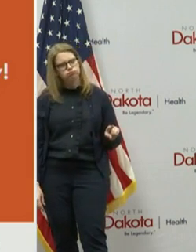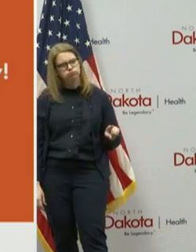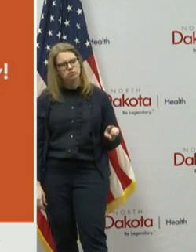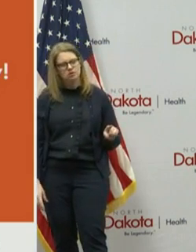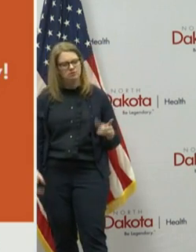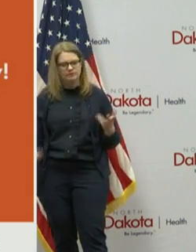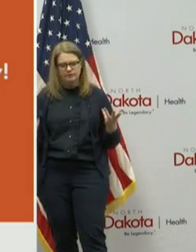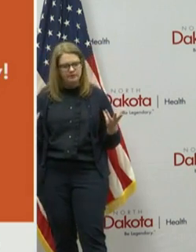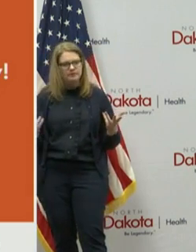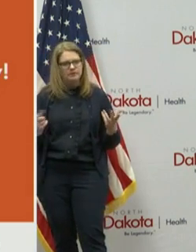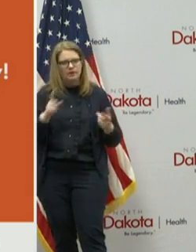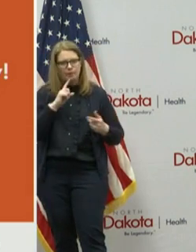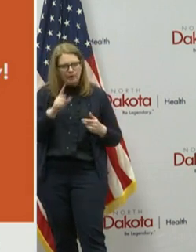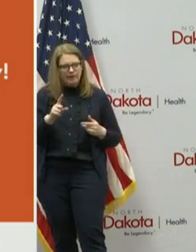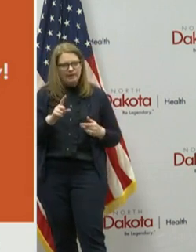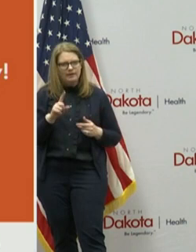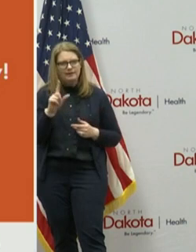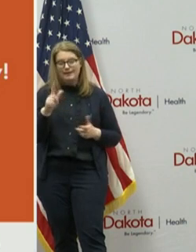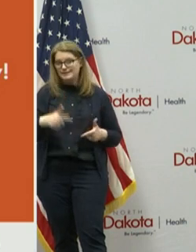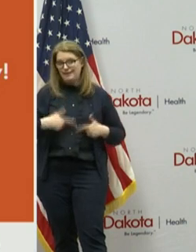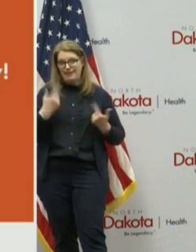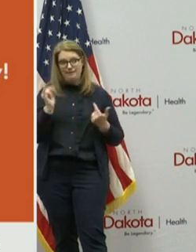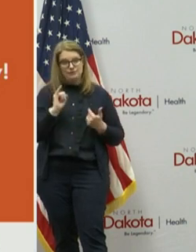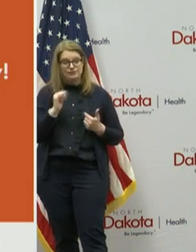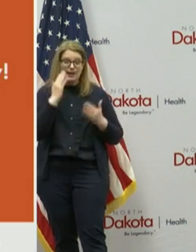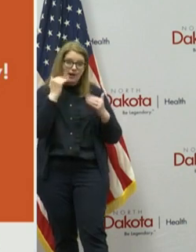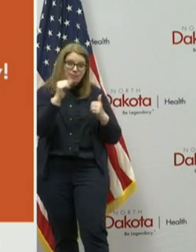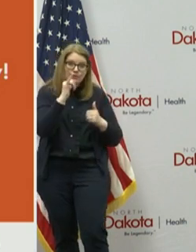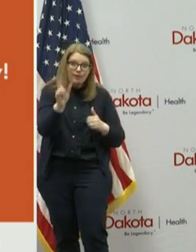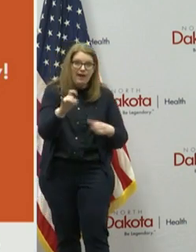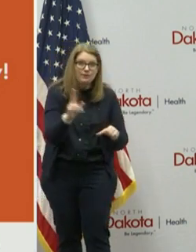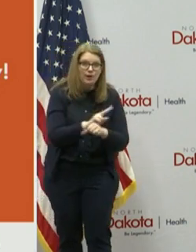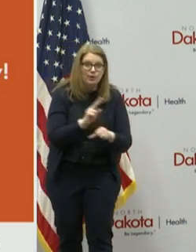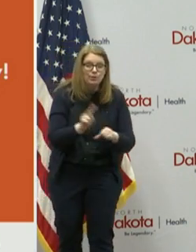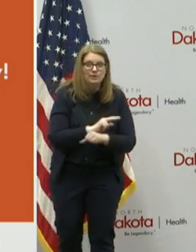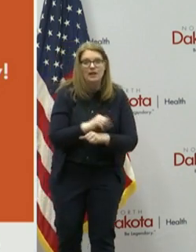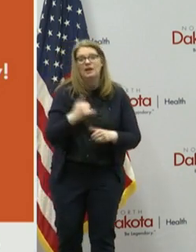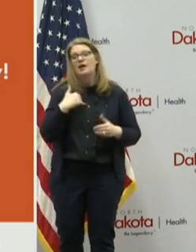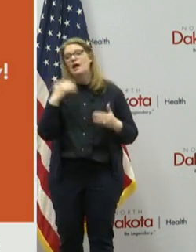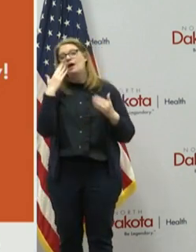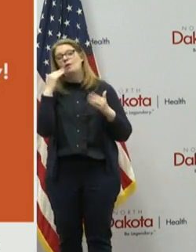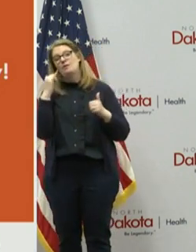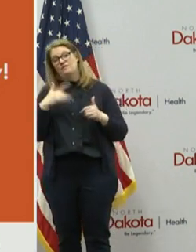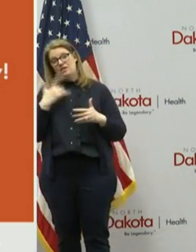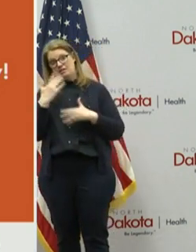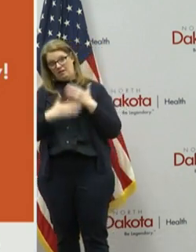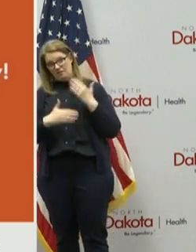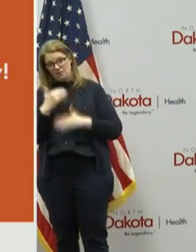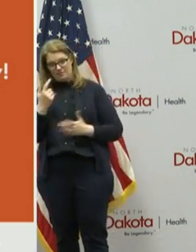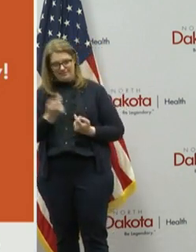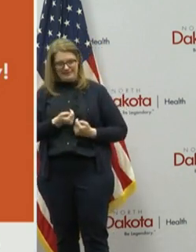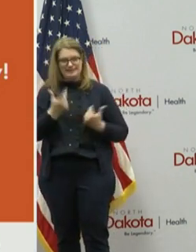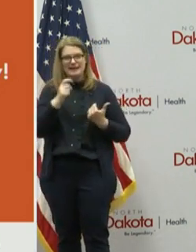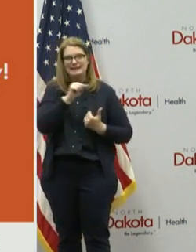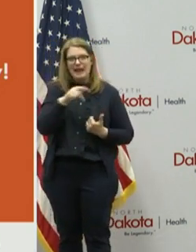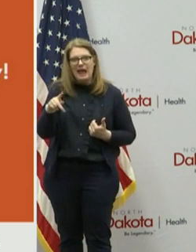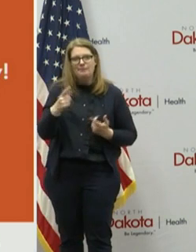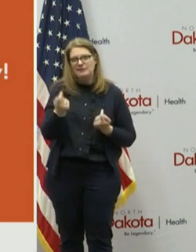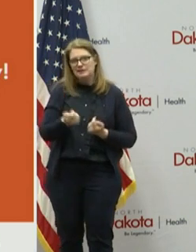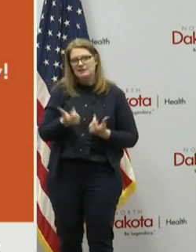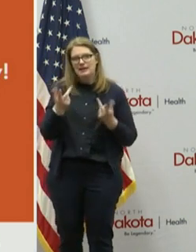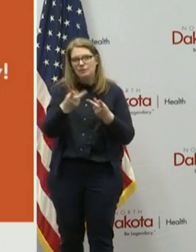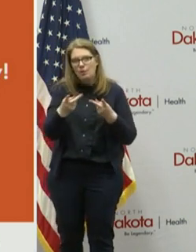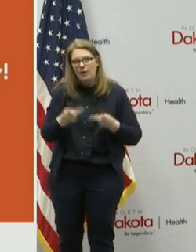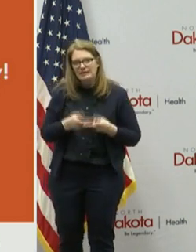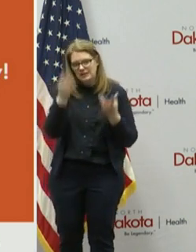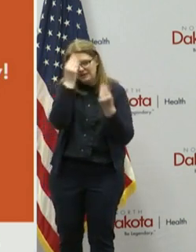It's a life insurance policy. Hope you don't ever have to use it. Hope that someday we feel comfortable for deleting the app and deleting the location